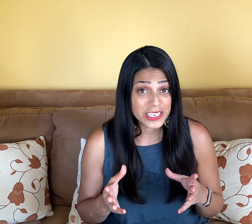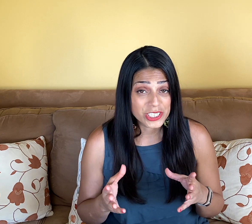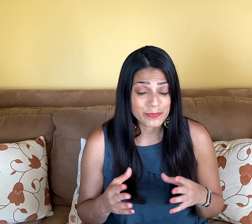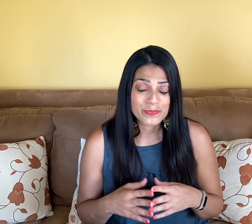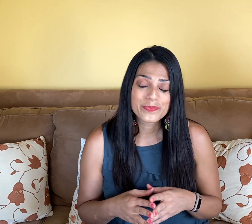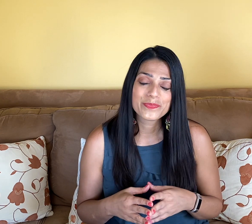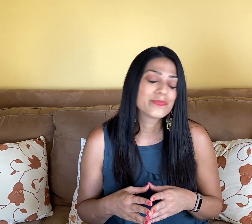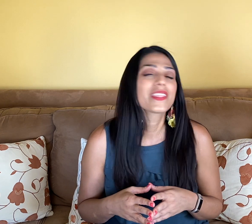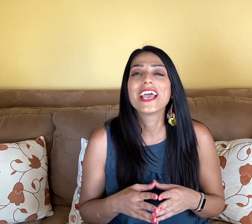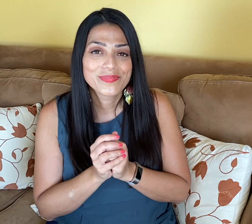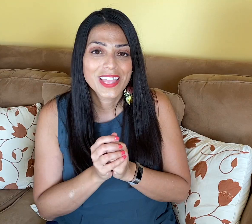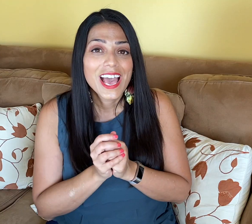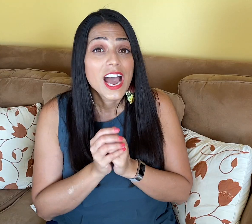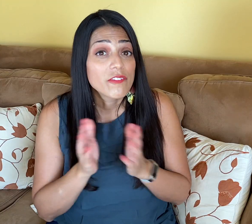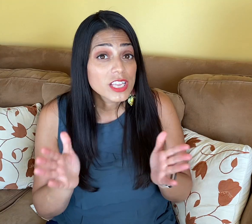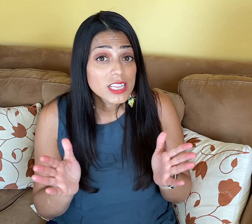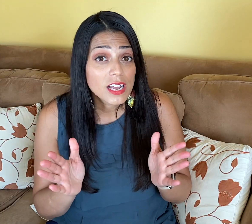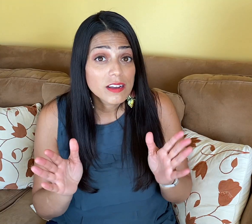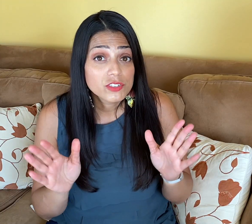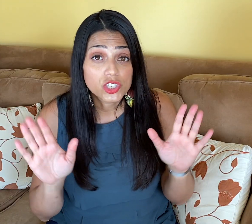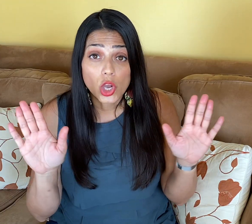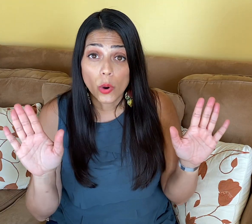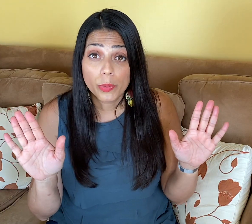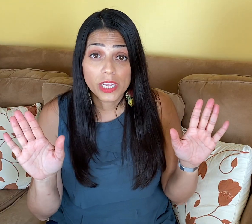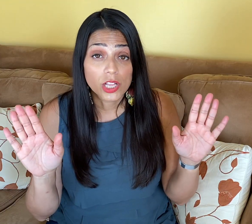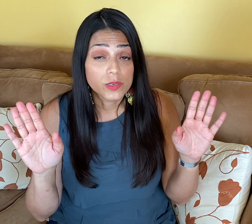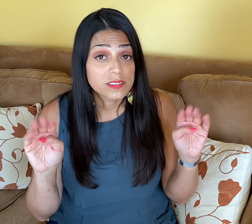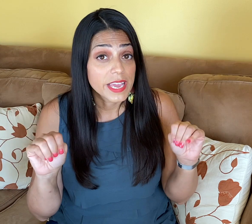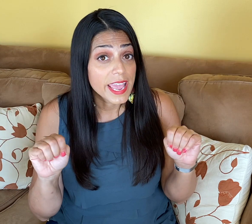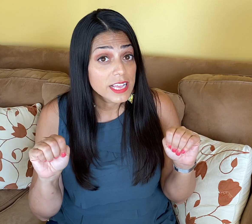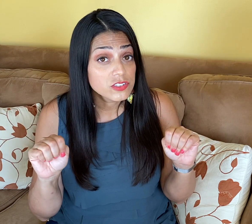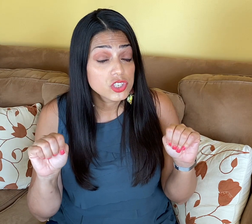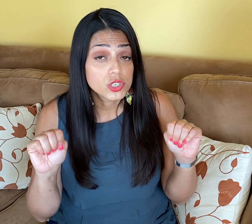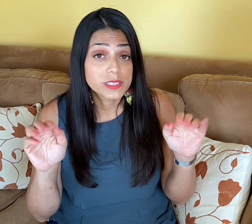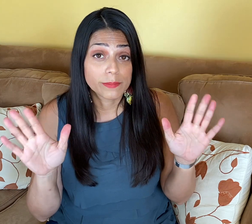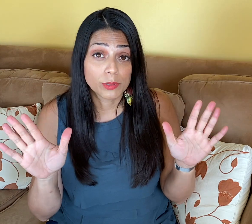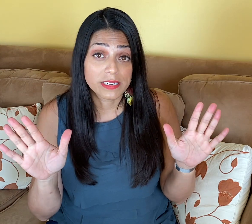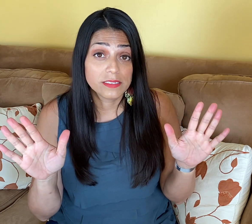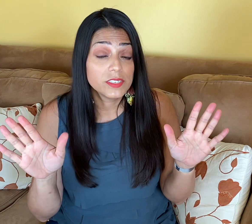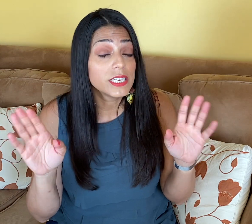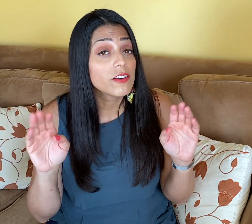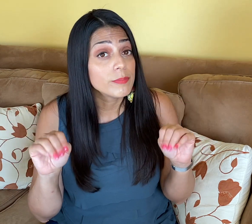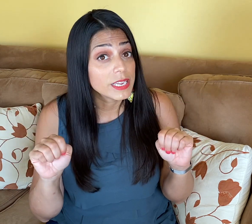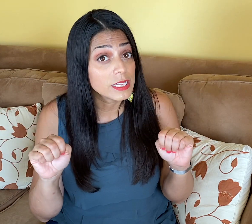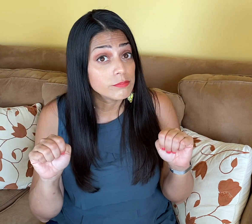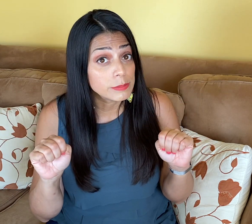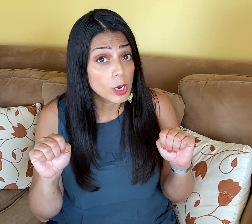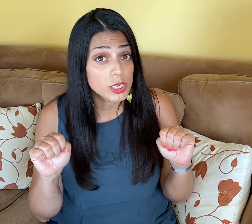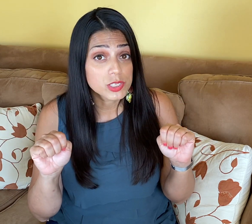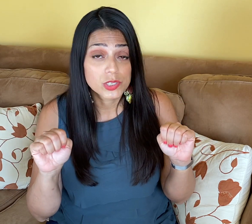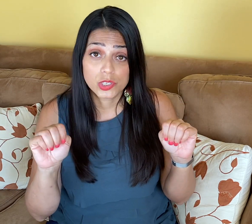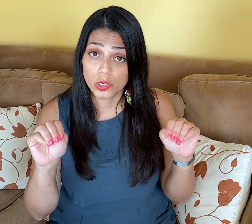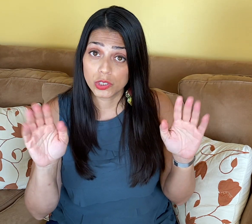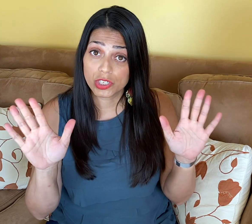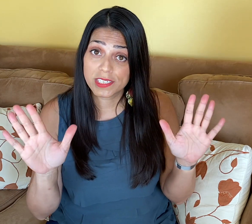coordination. I really love just opening and closing the hands to do a simple activity of making meatballs. So you'll just